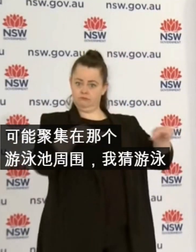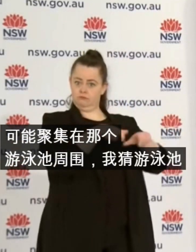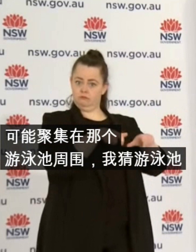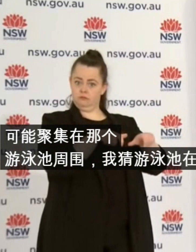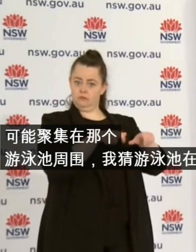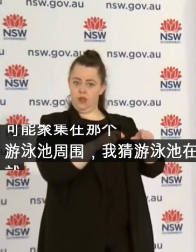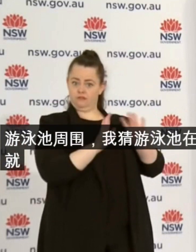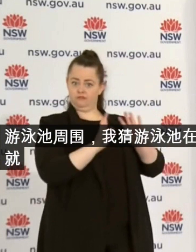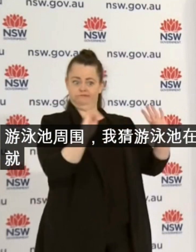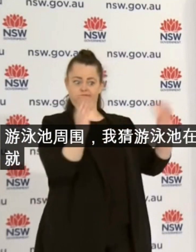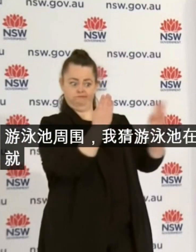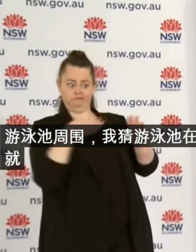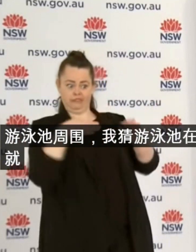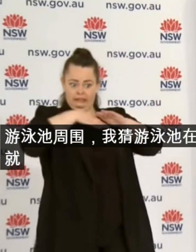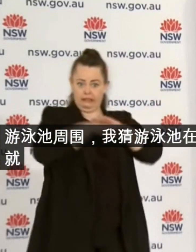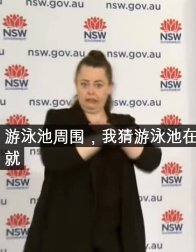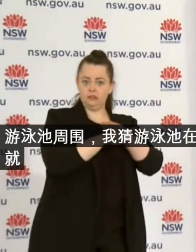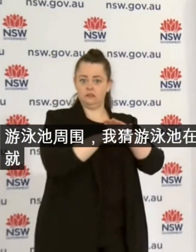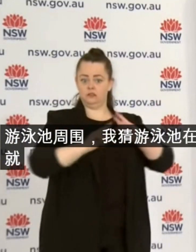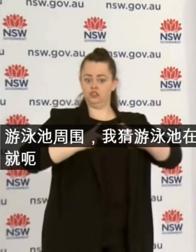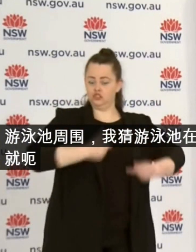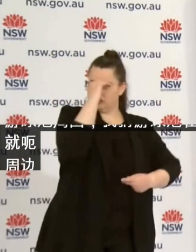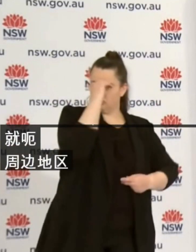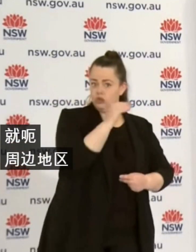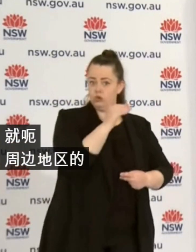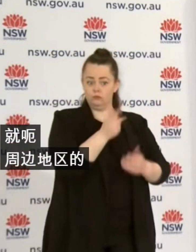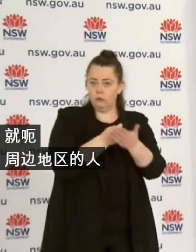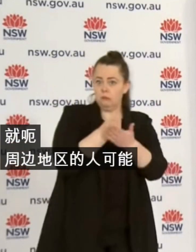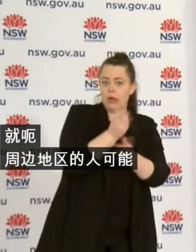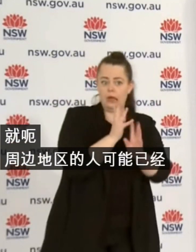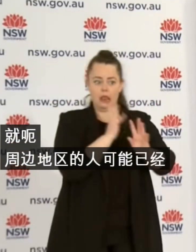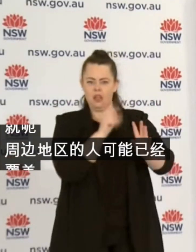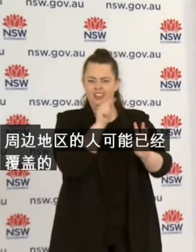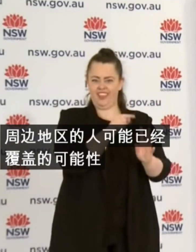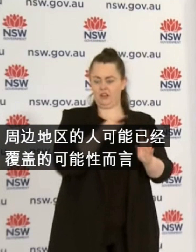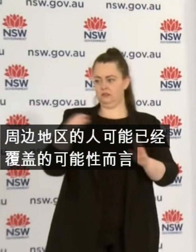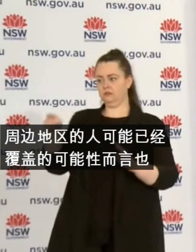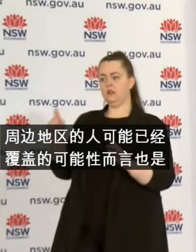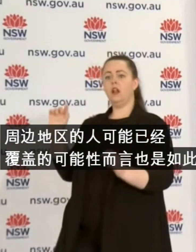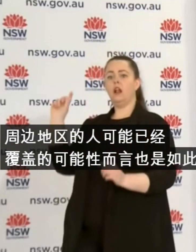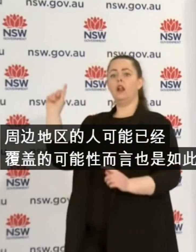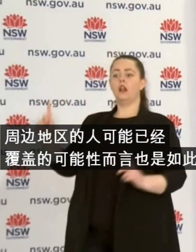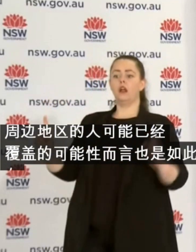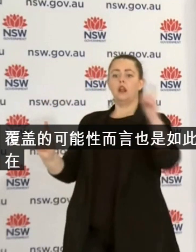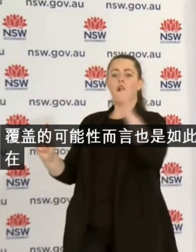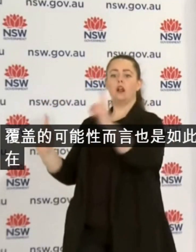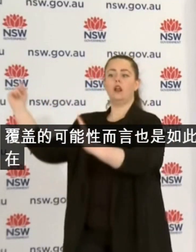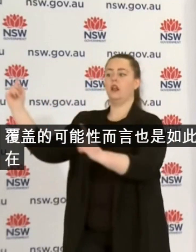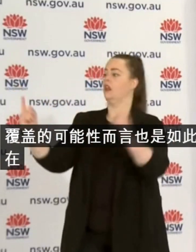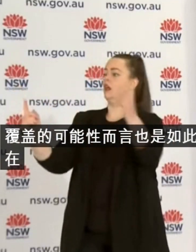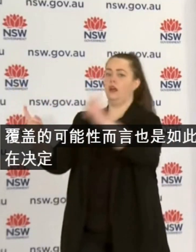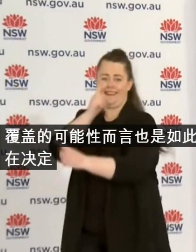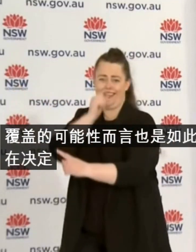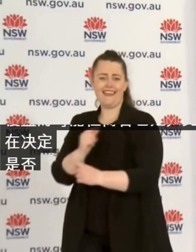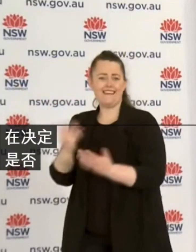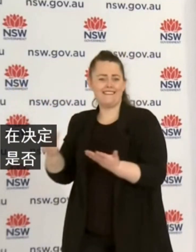guess where the pool is as well in terms of likelihood that people in the surrounding area may have COVID. So those are the kind of things that need to be considered